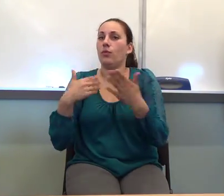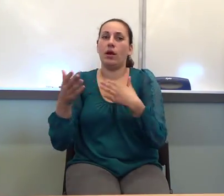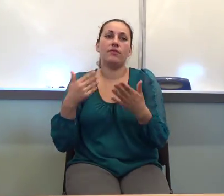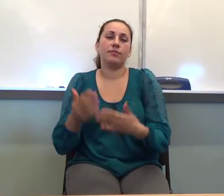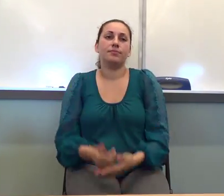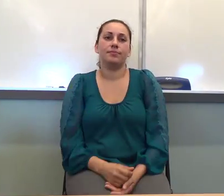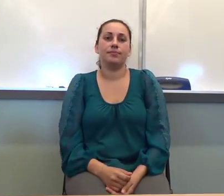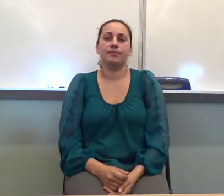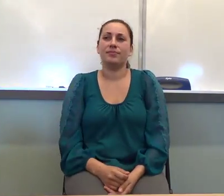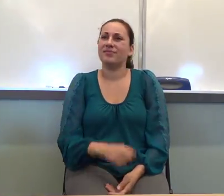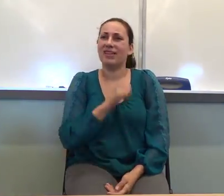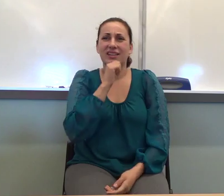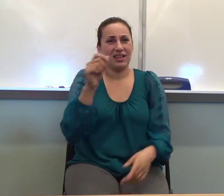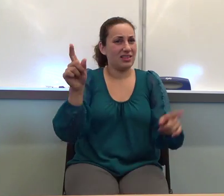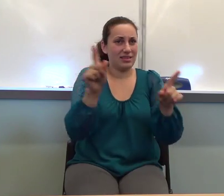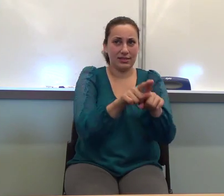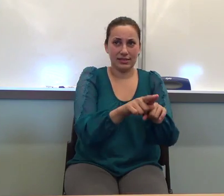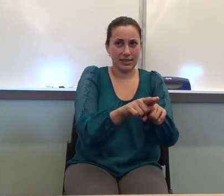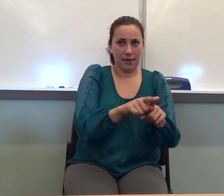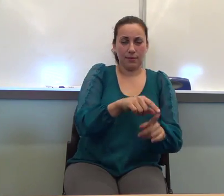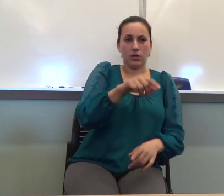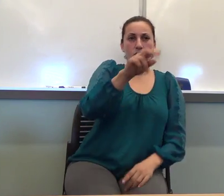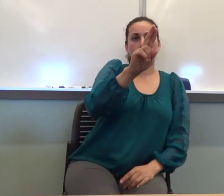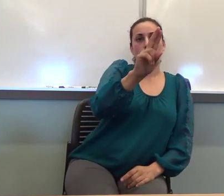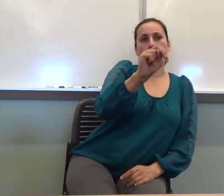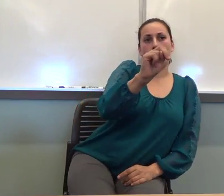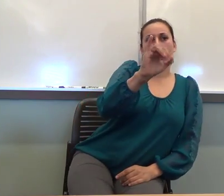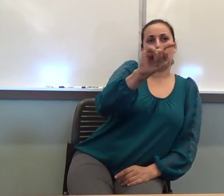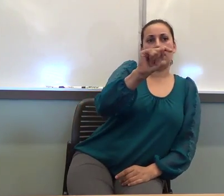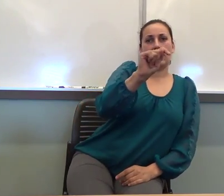That's not the same as the unit rate. Okay? They're asking for different things.